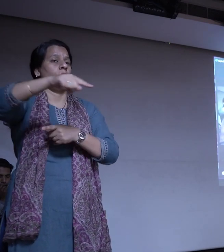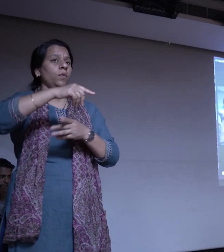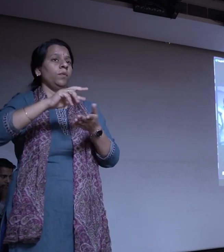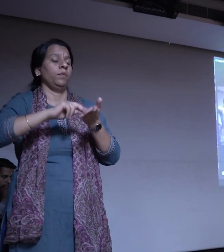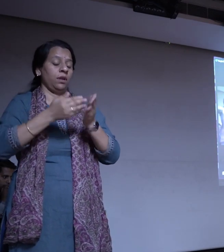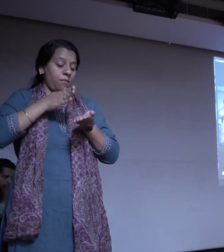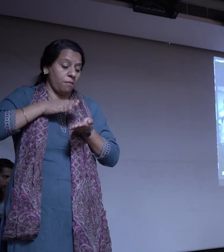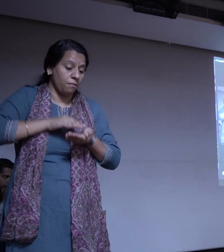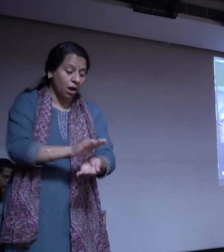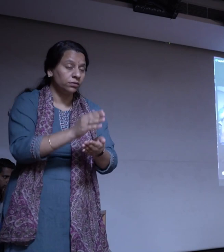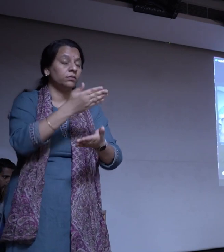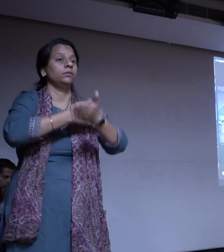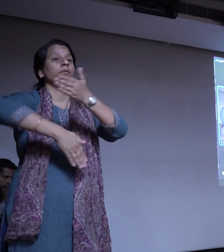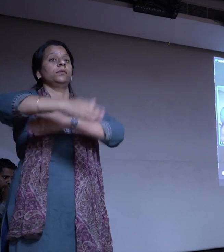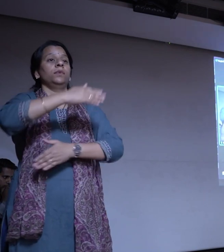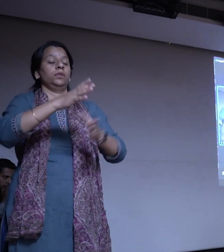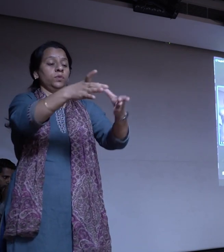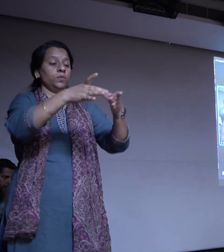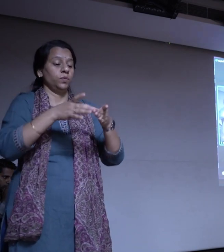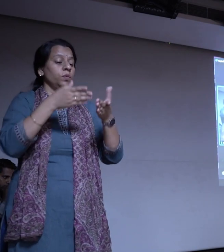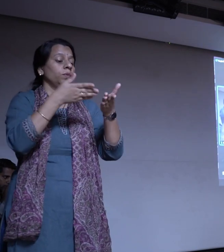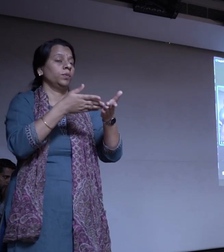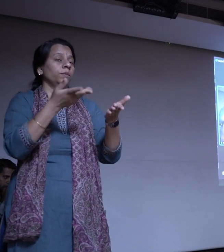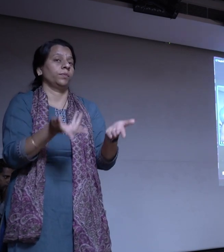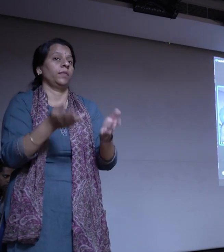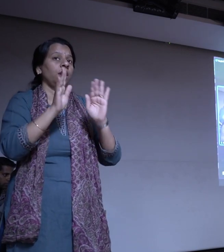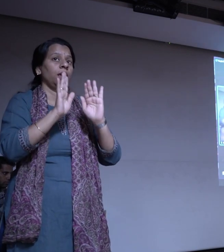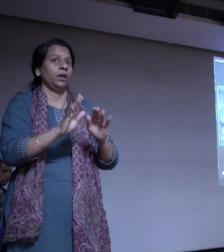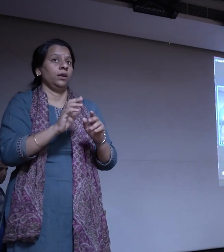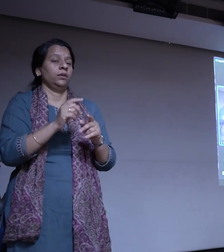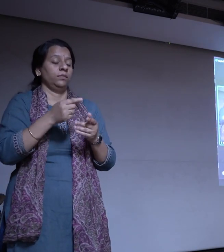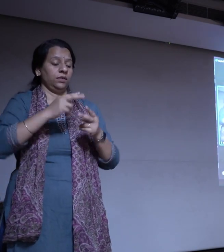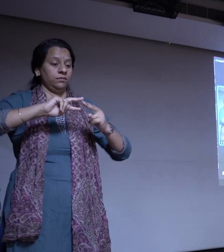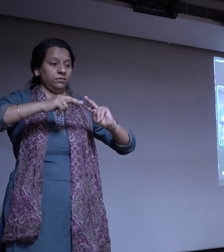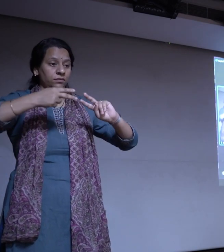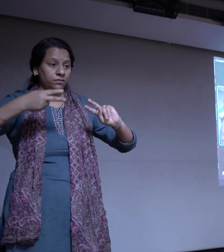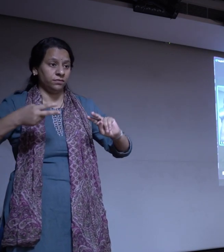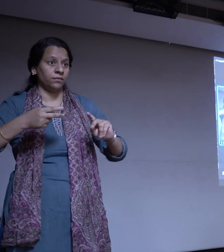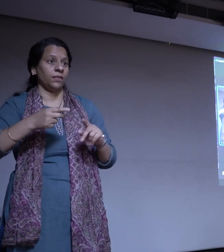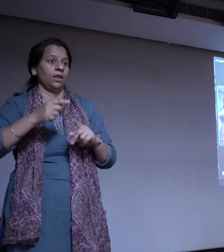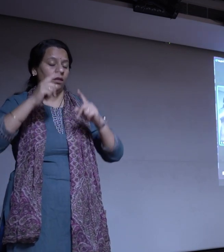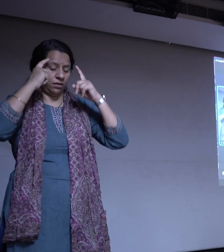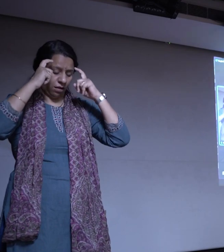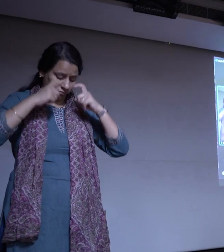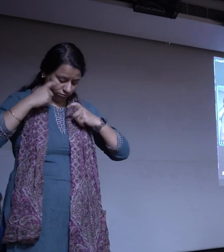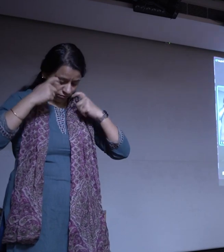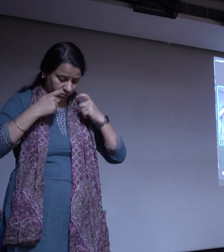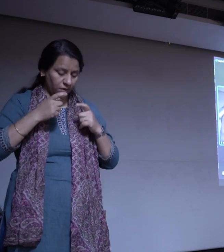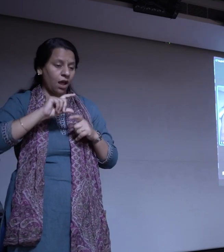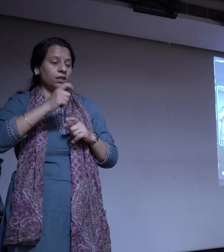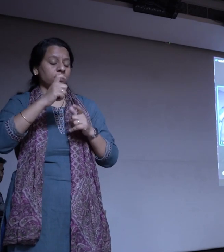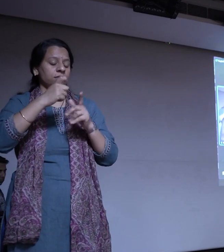by birth and in this group we usually have a gene issue for example in Down syndrome and CLE